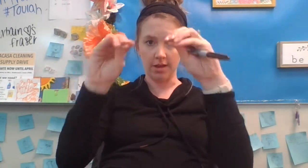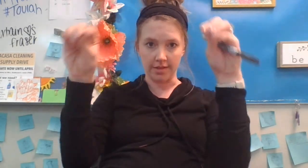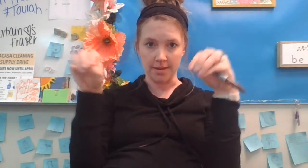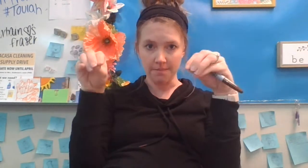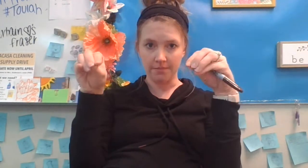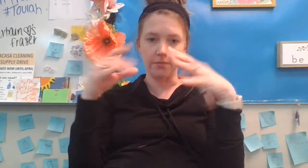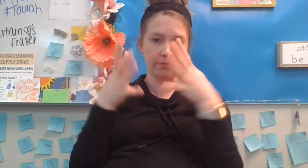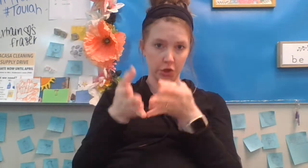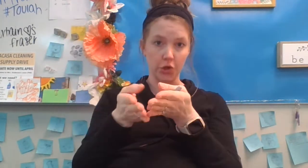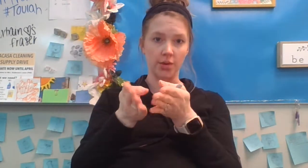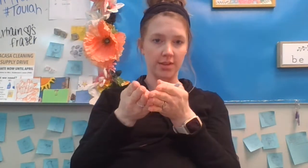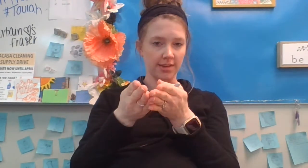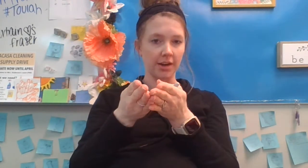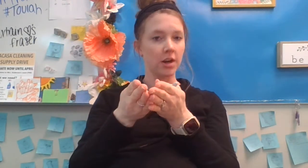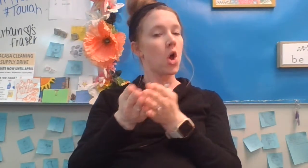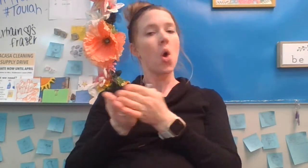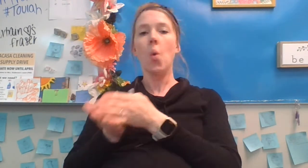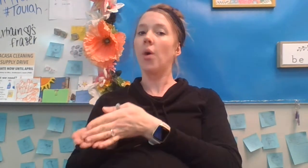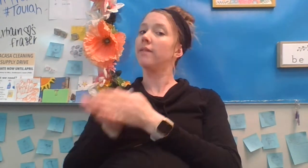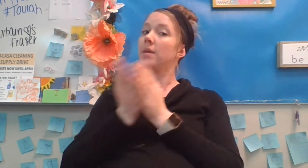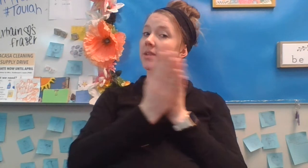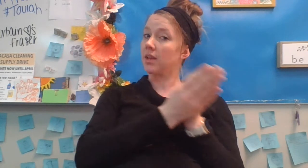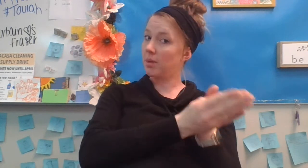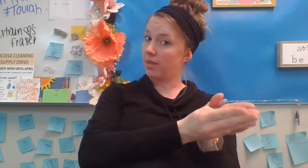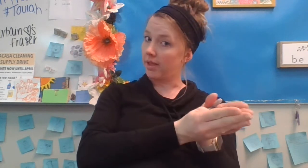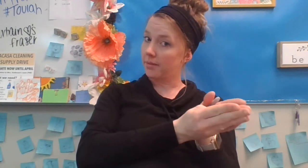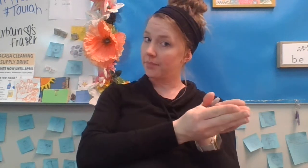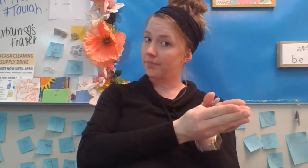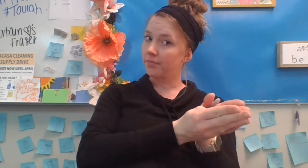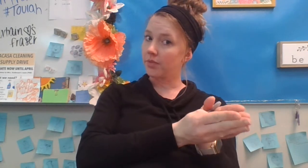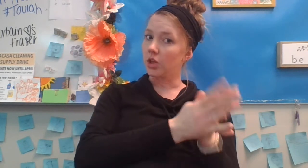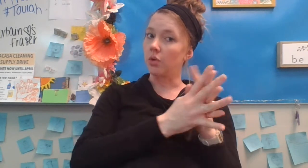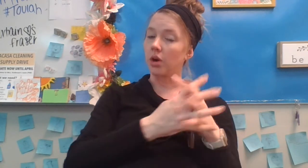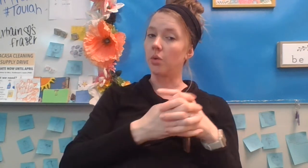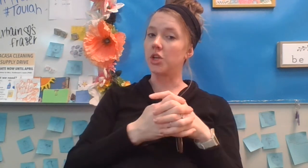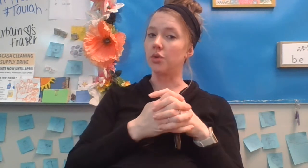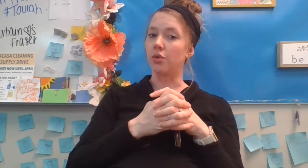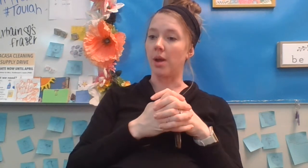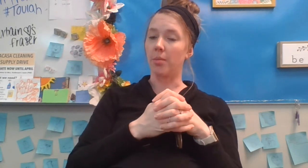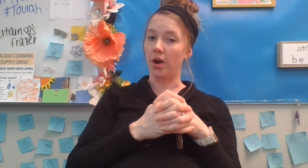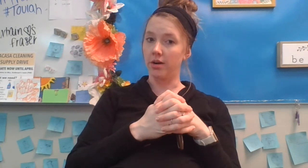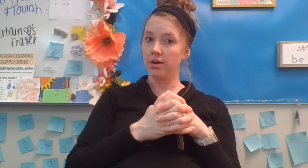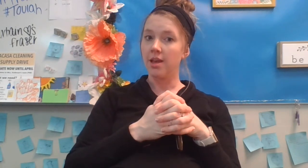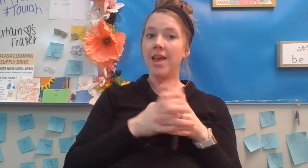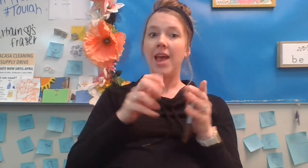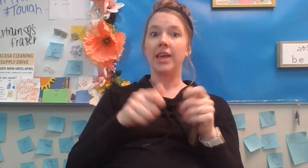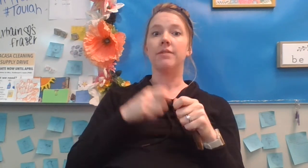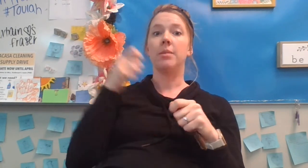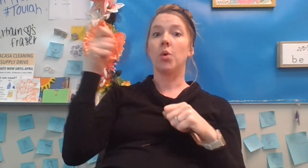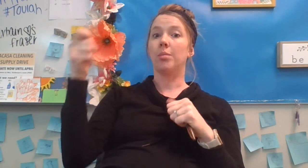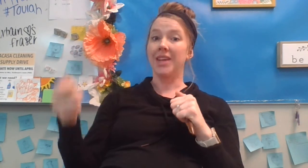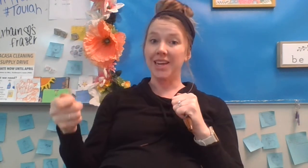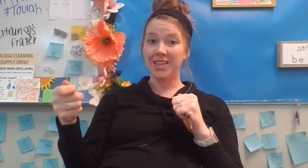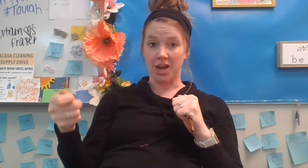on them for you as the signer. One of them is gonna be blank. You are going to grab a partner and give them your blank